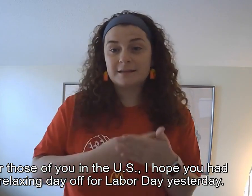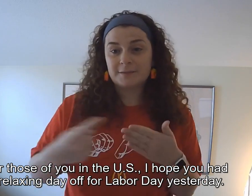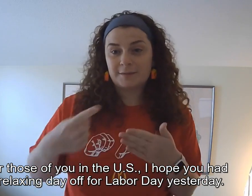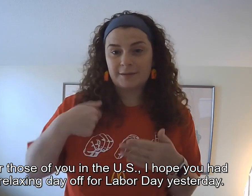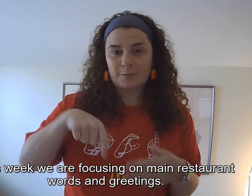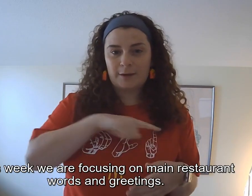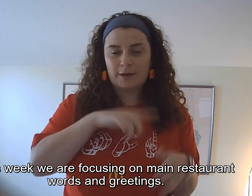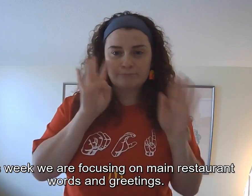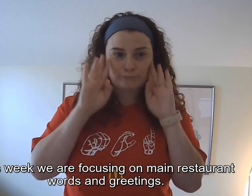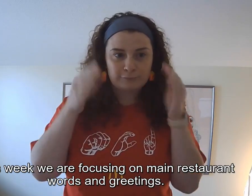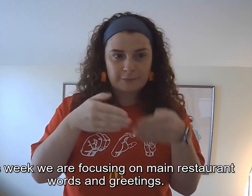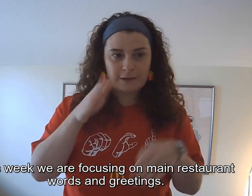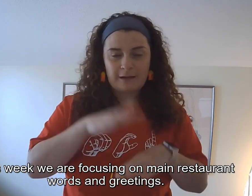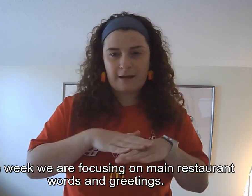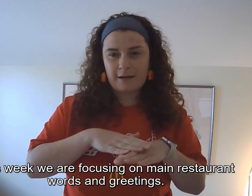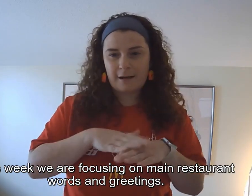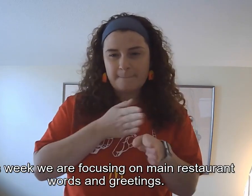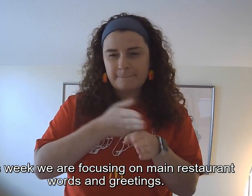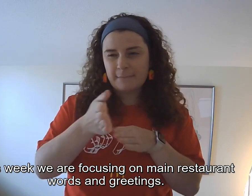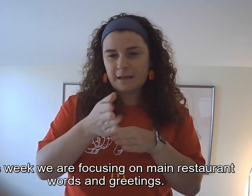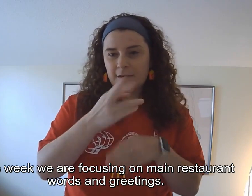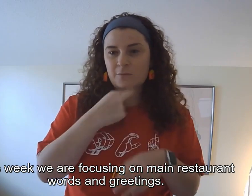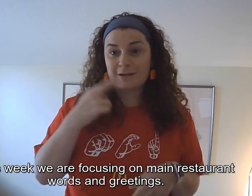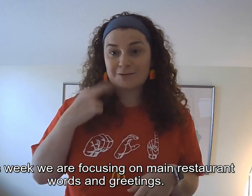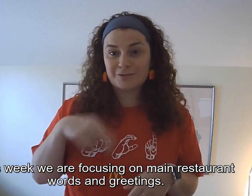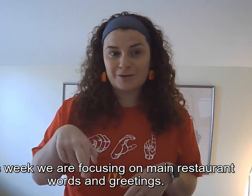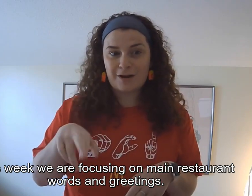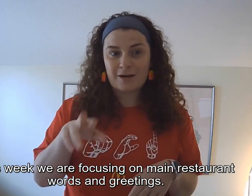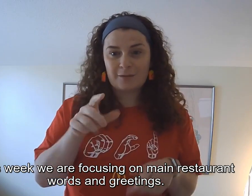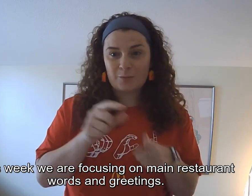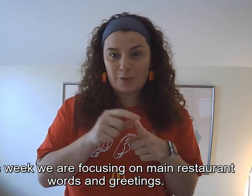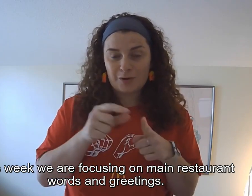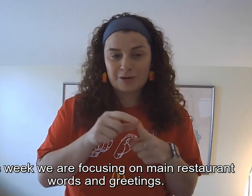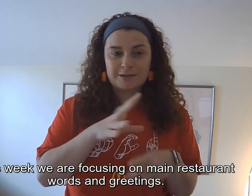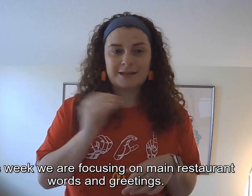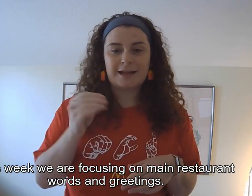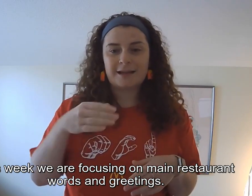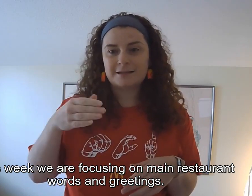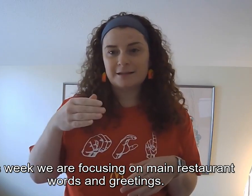This week, we are focusing on mean restaurant words and greetings.